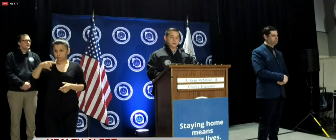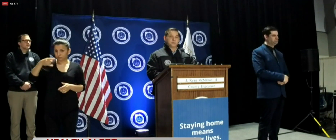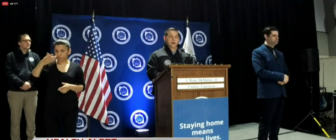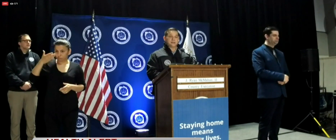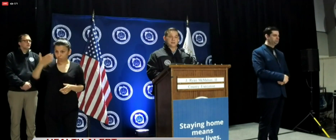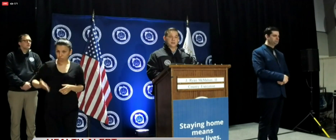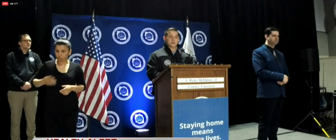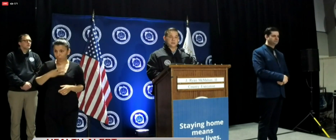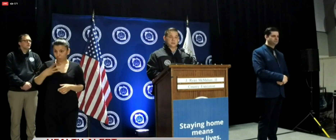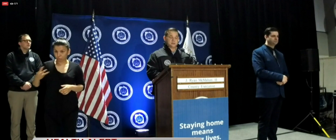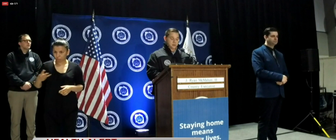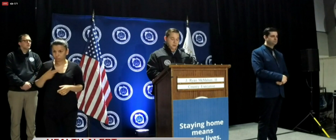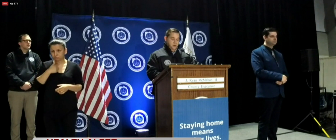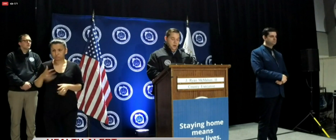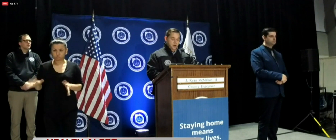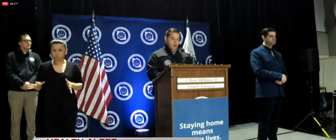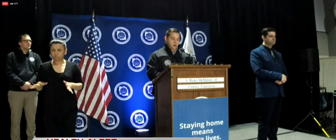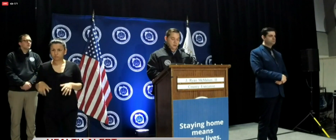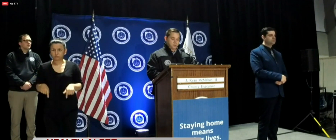recoveries than positive cases,